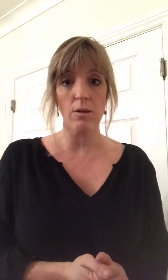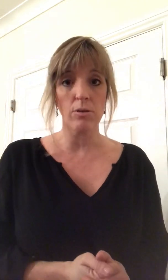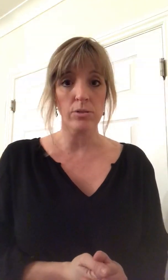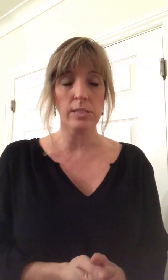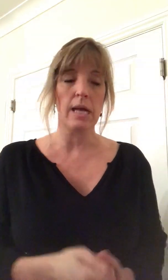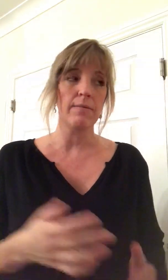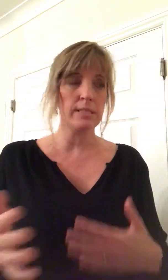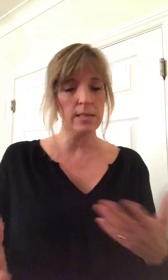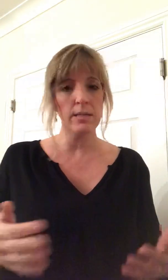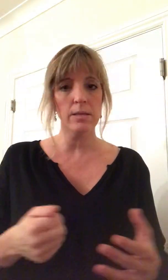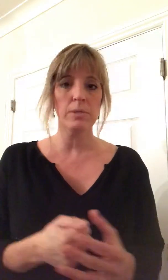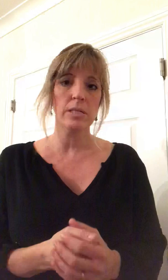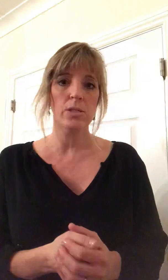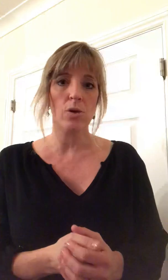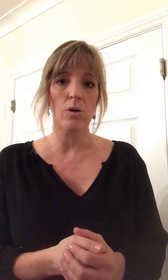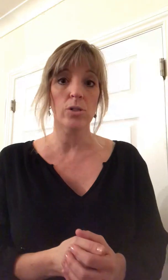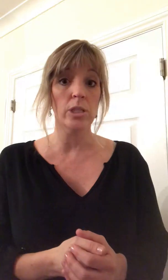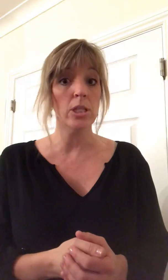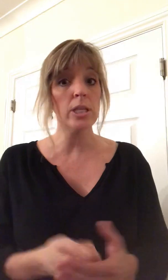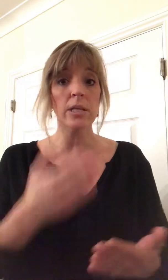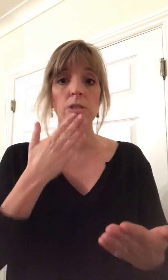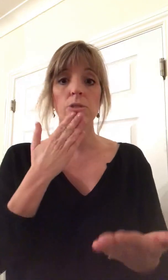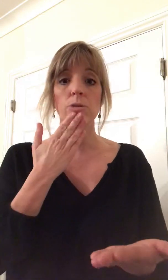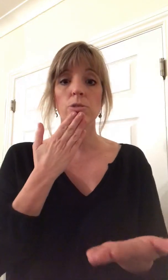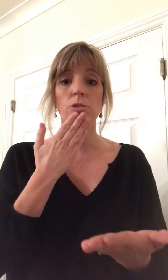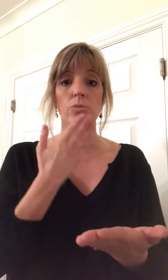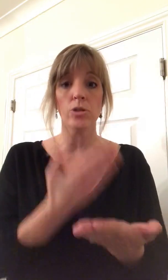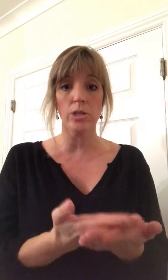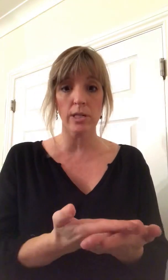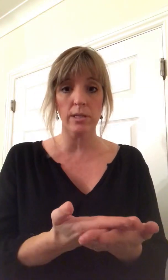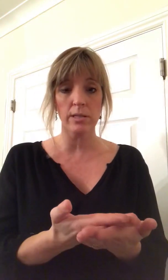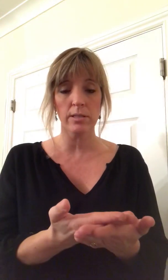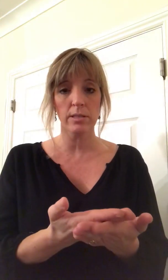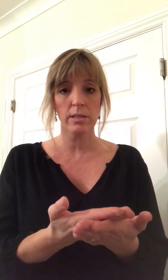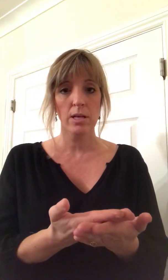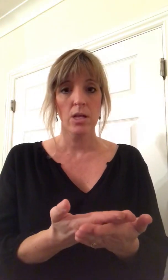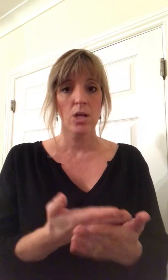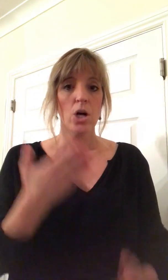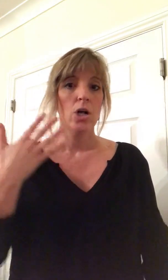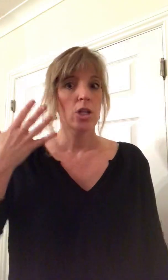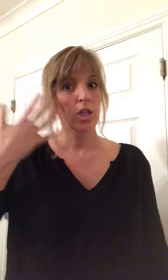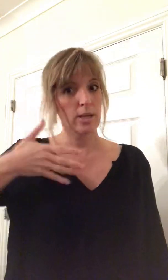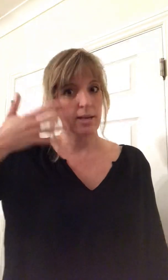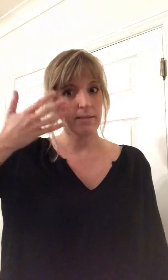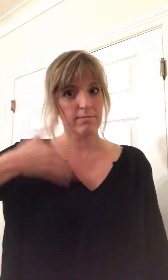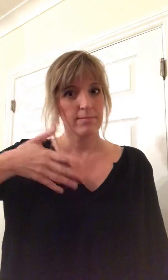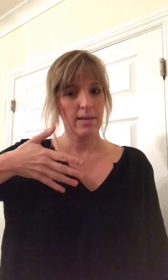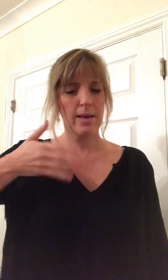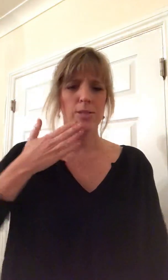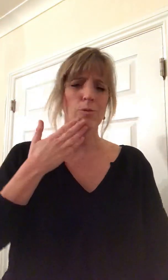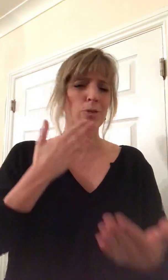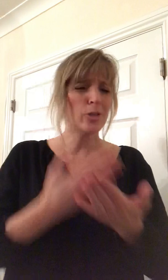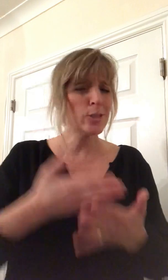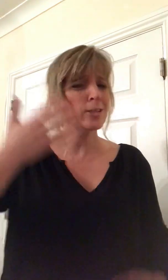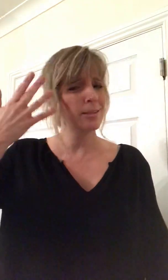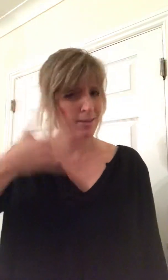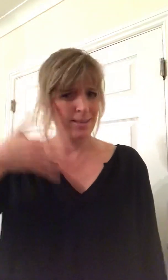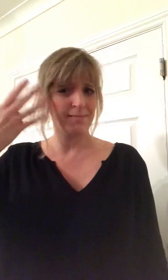also this kind of a synonym is called good looking. So you would do good looking. Okay, so good